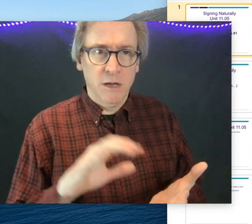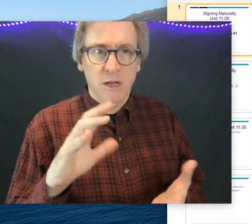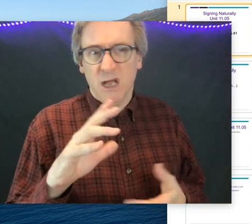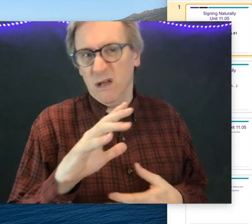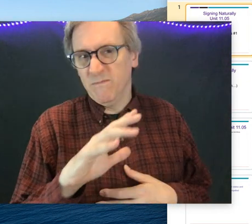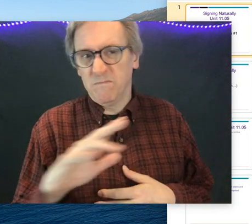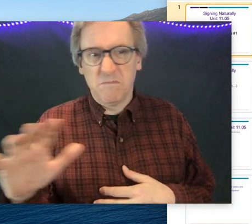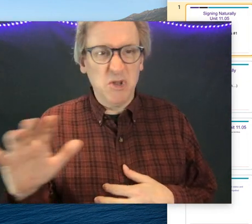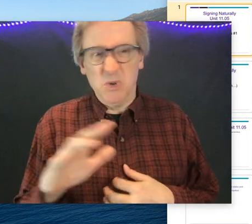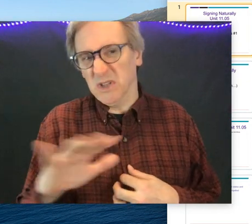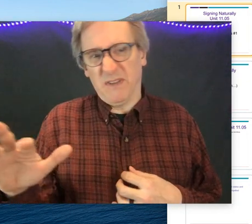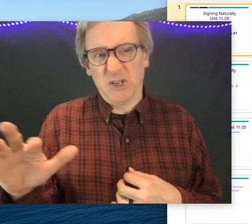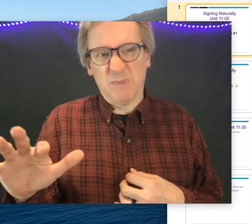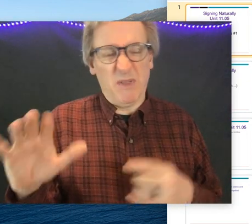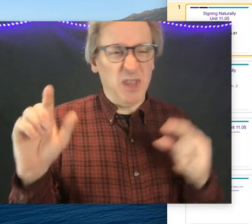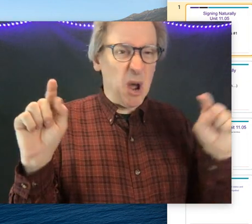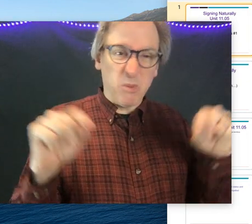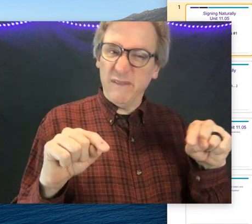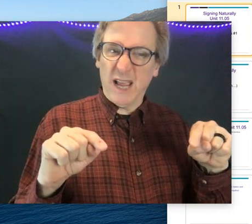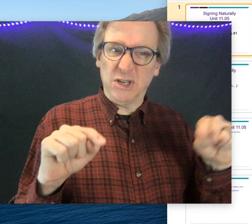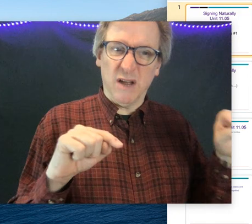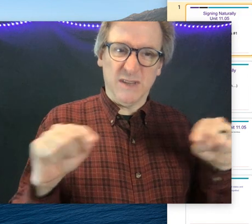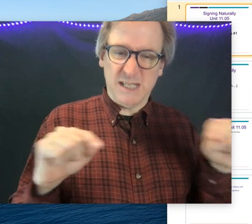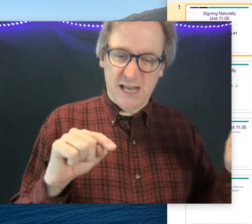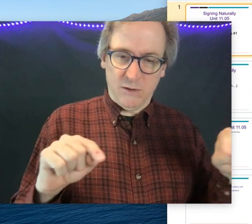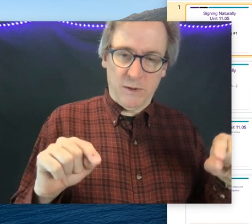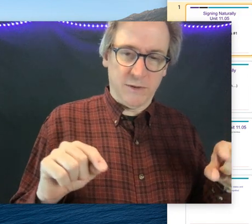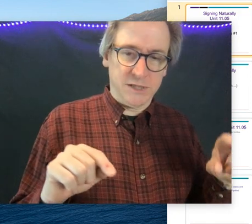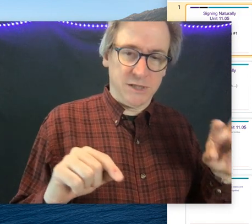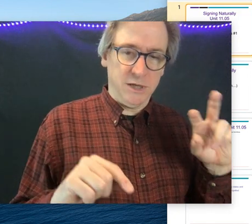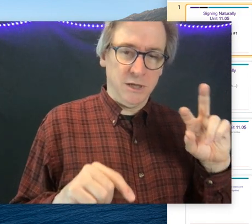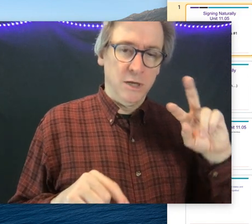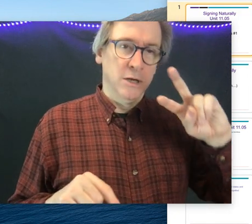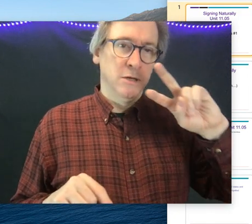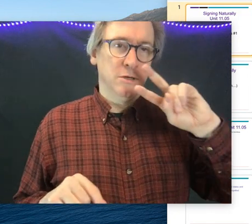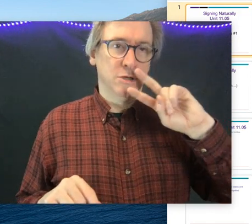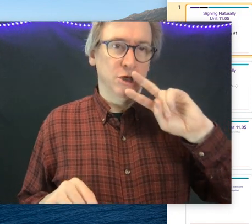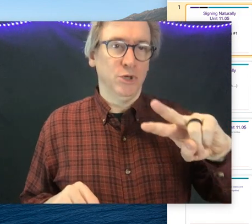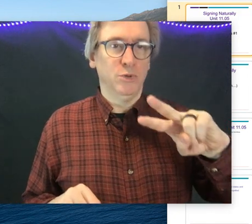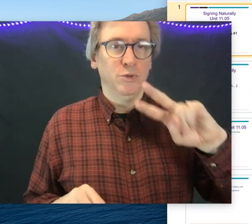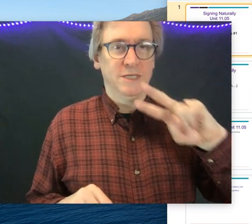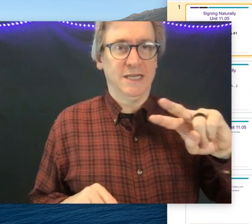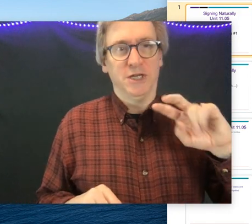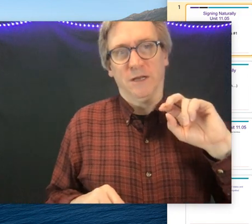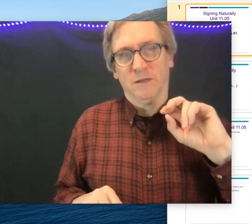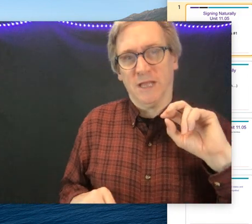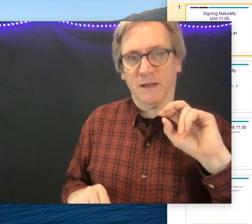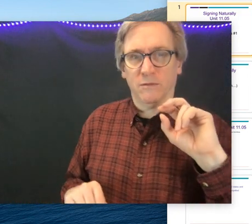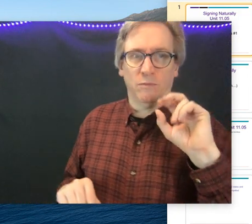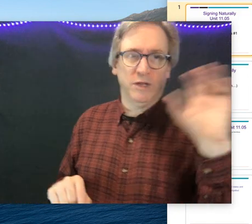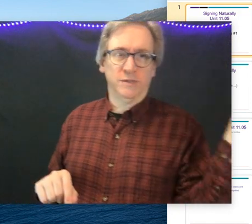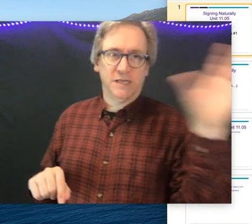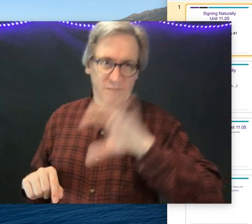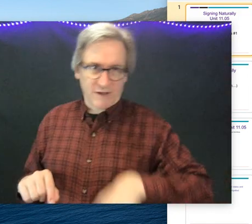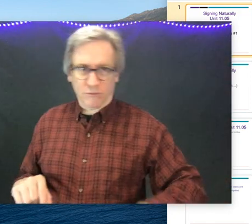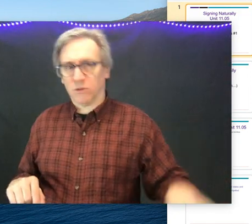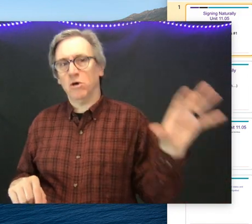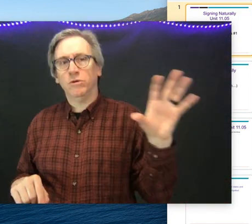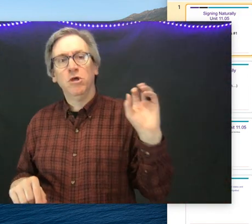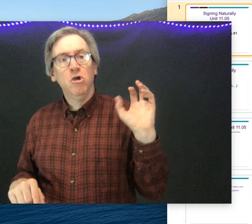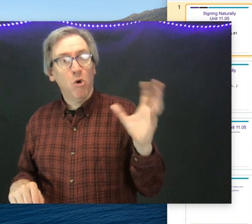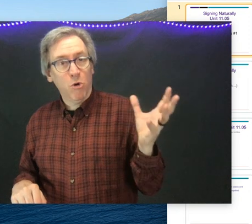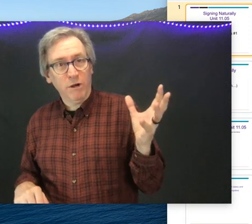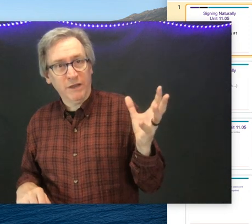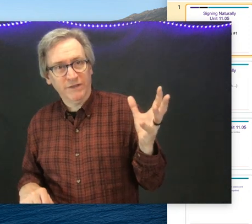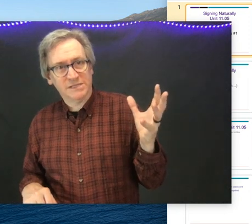can usually fingerspell the abbreviation of the state, whether it's the 2-digit that we use as the federal